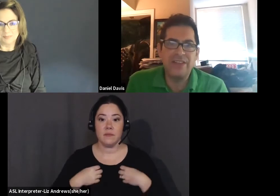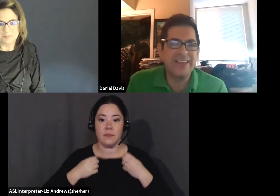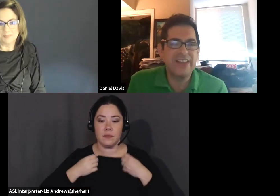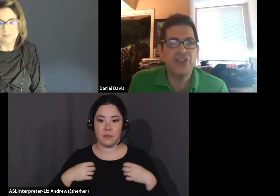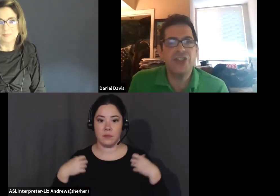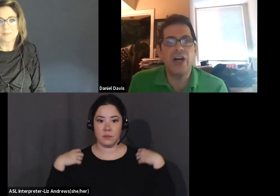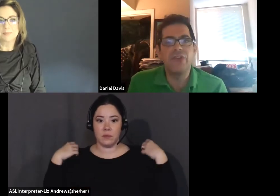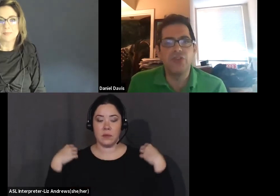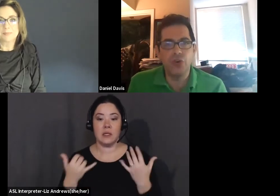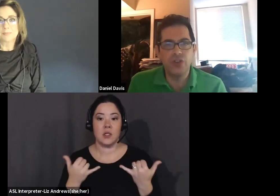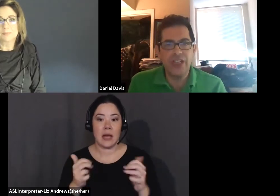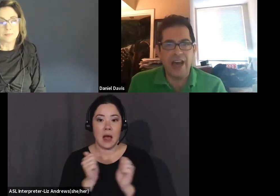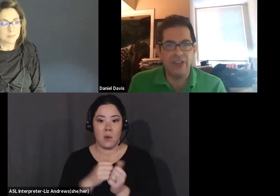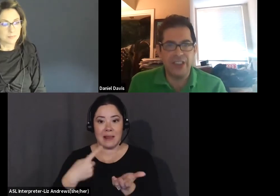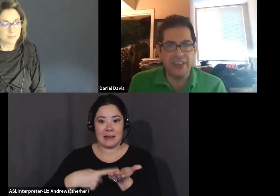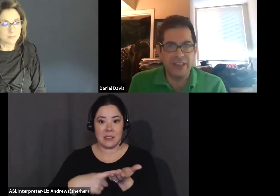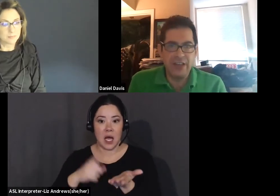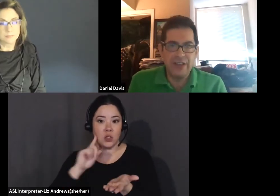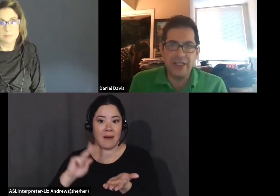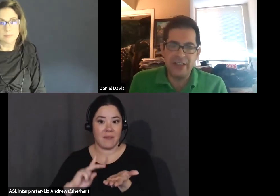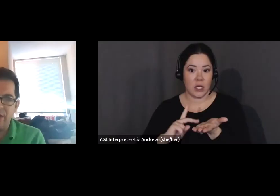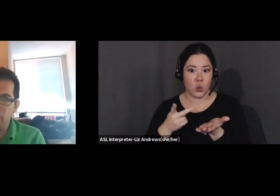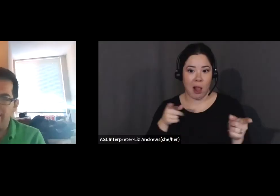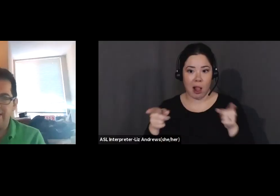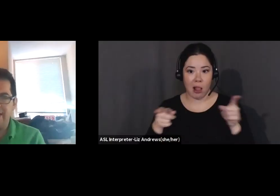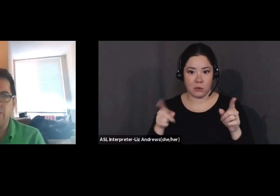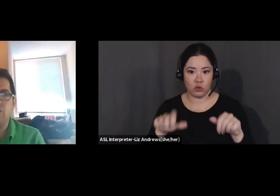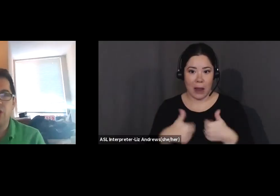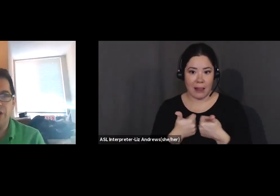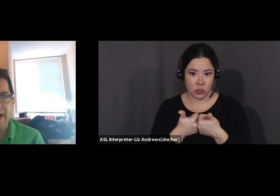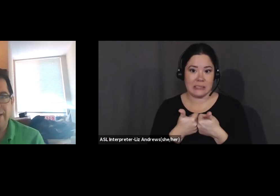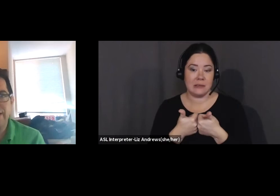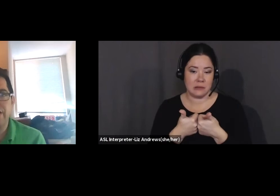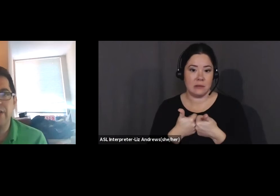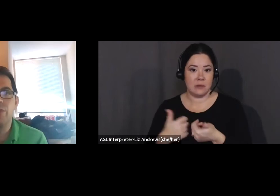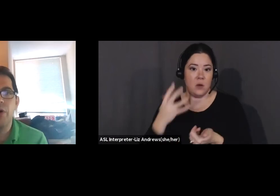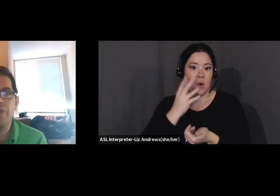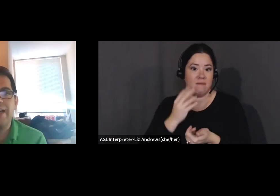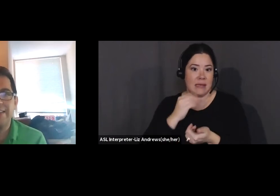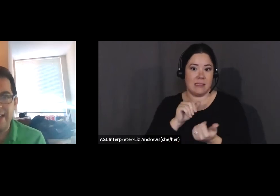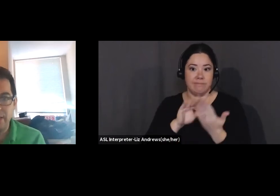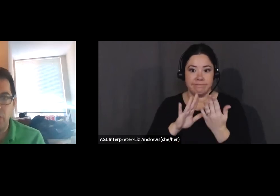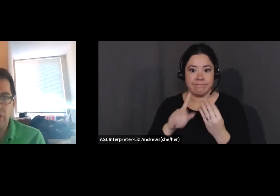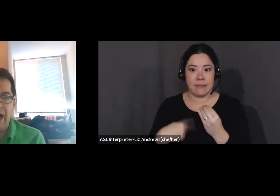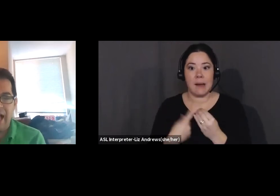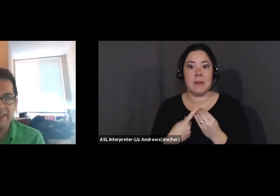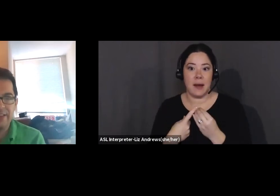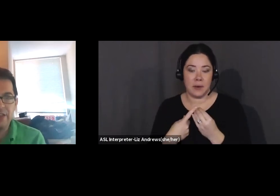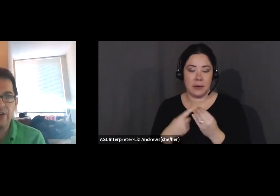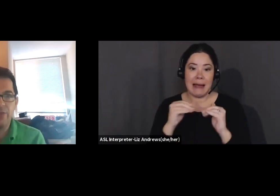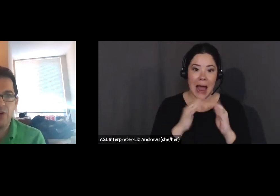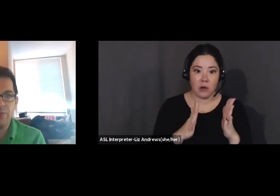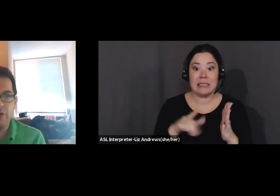the discussion of the dual challenges that we're facing regarding housing, the need for both accessible